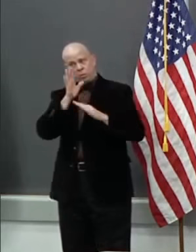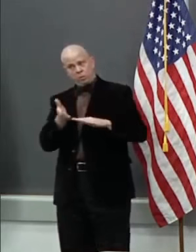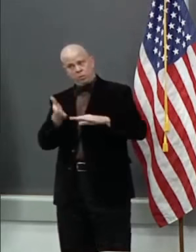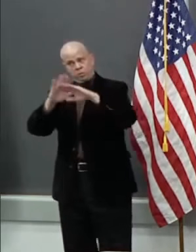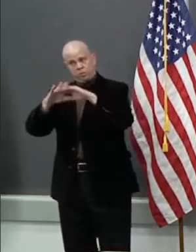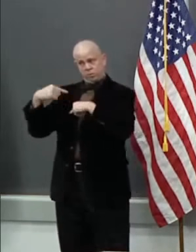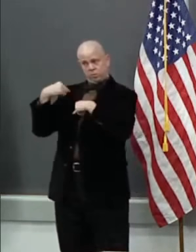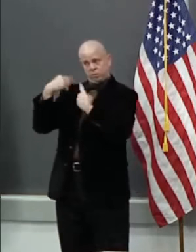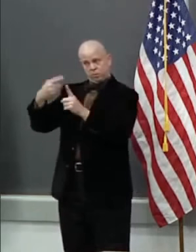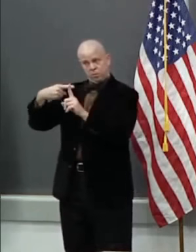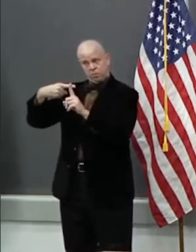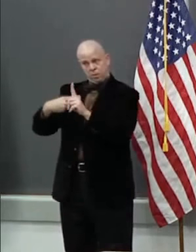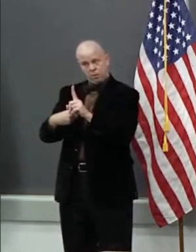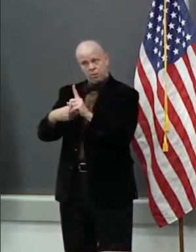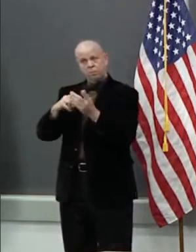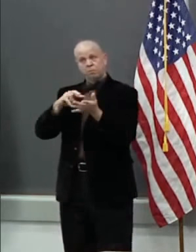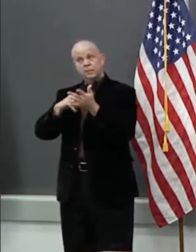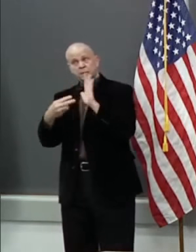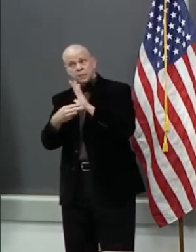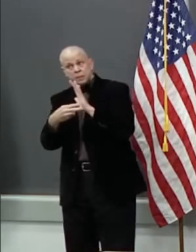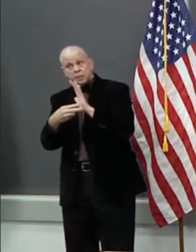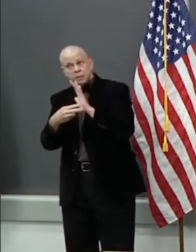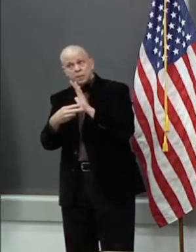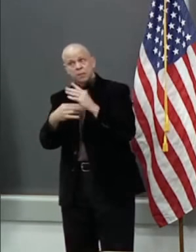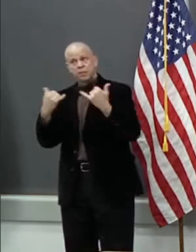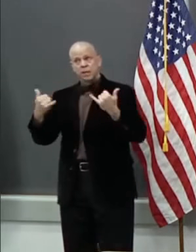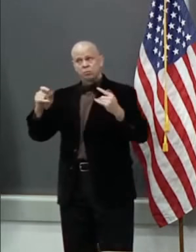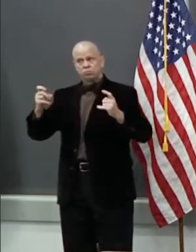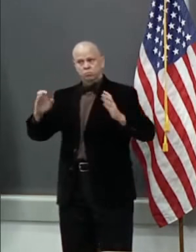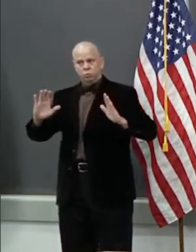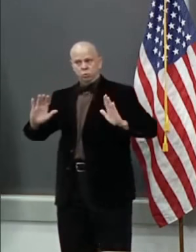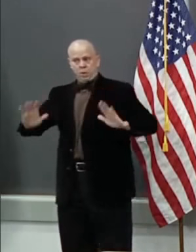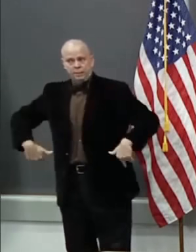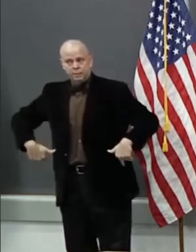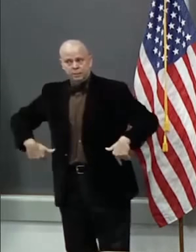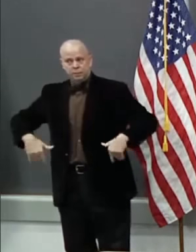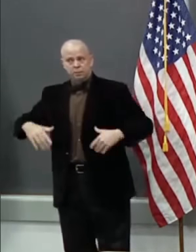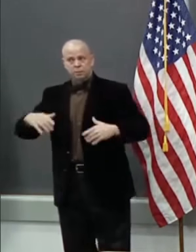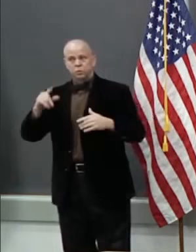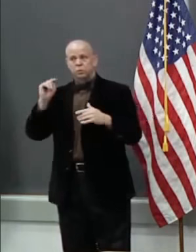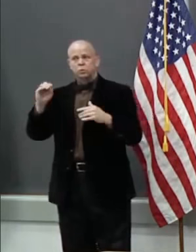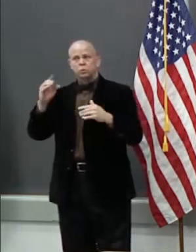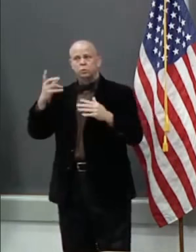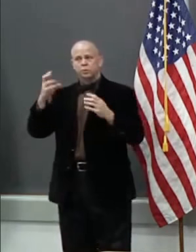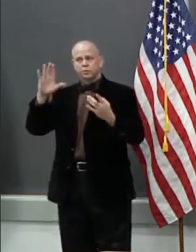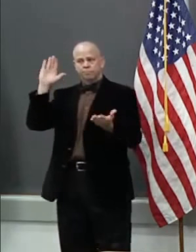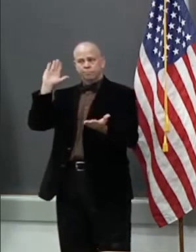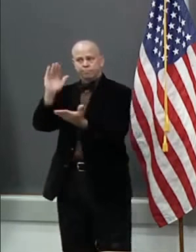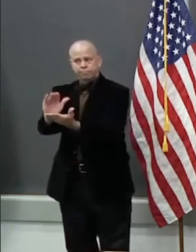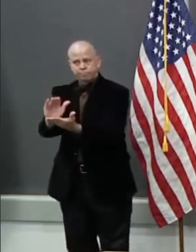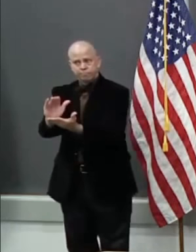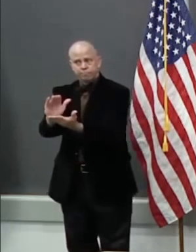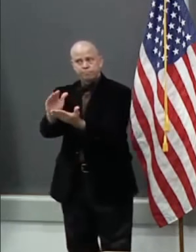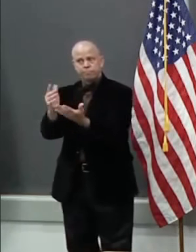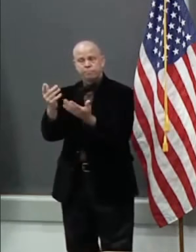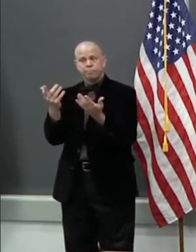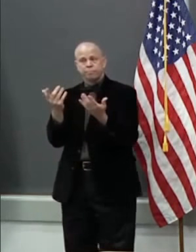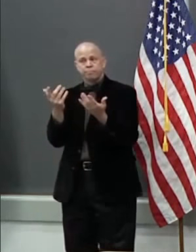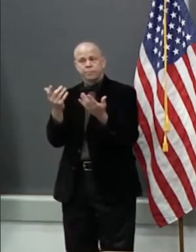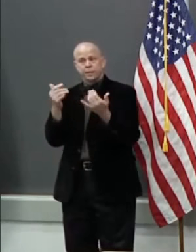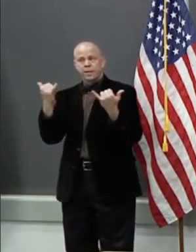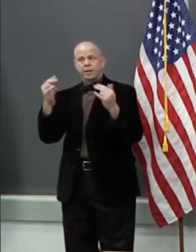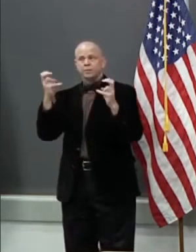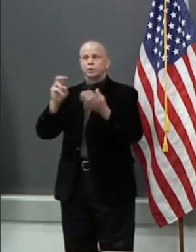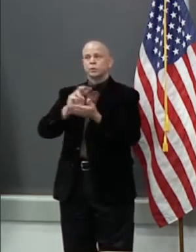in a position where it's essentially too late to effectively tamp this down, if we are now in sort of a two-week